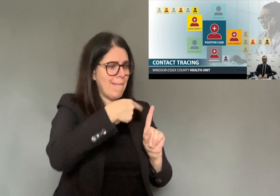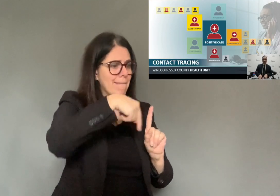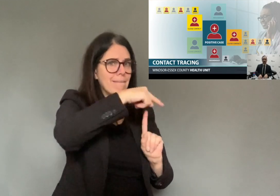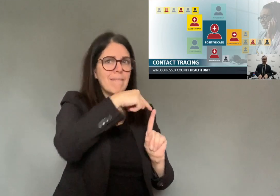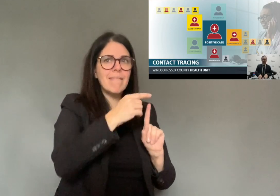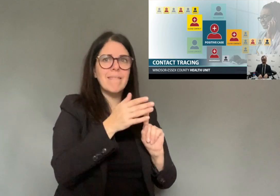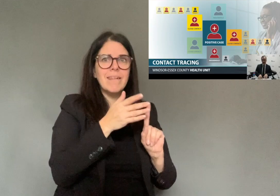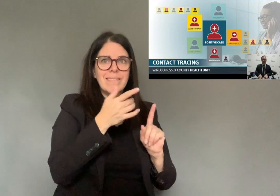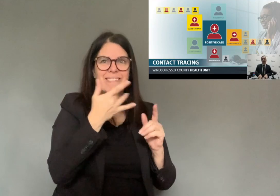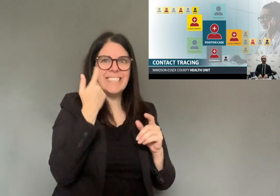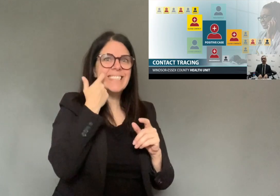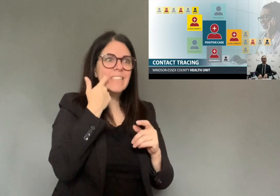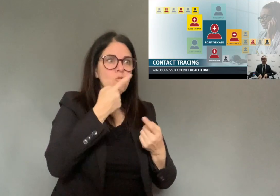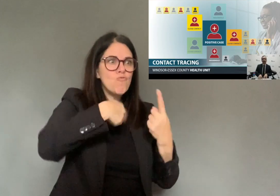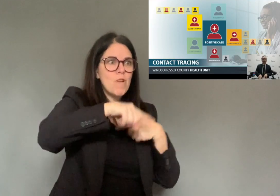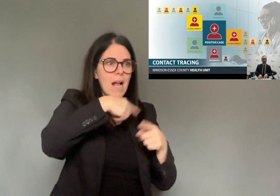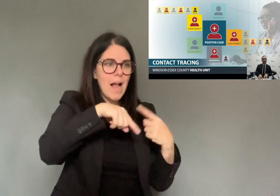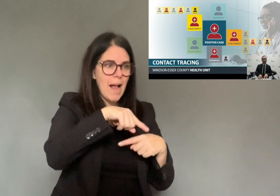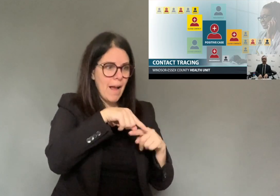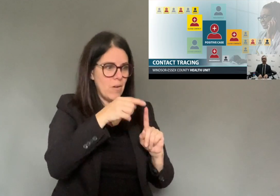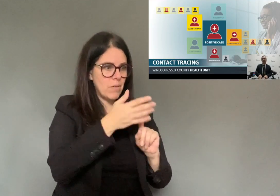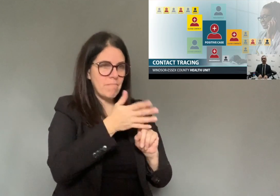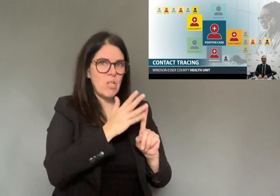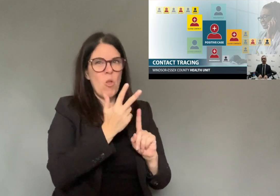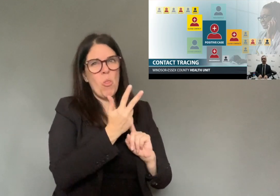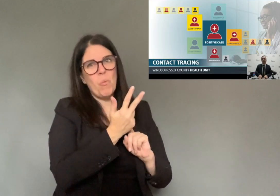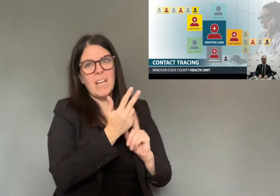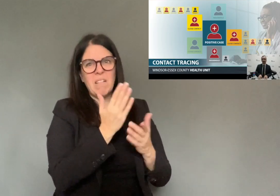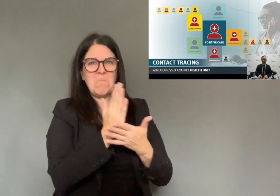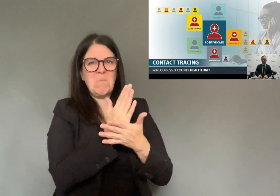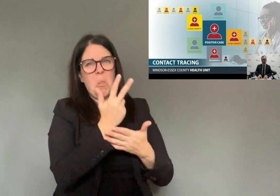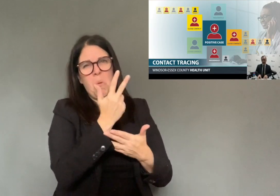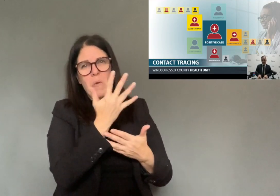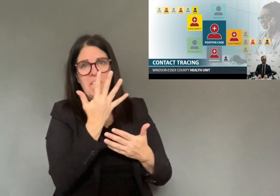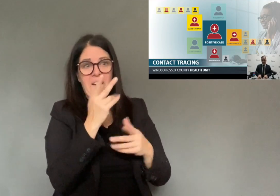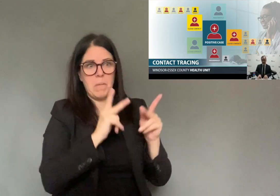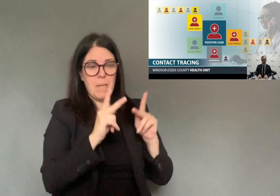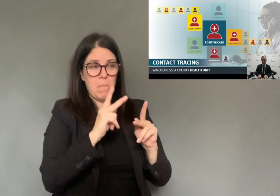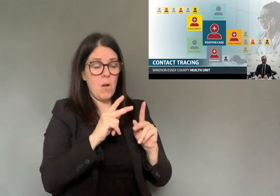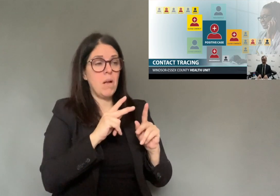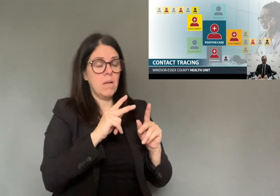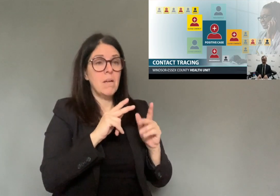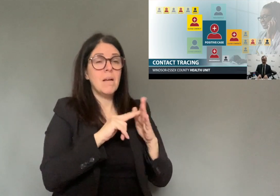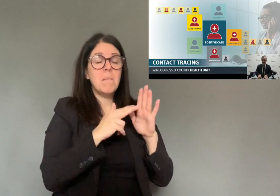to 2,000 people or contacts have been contacted by the public health department.